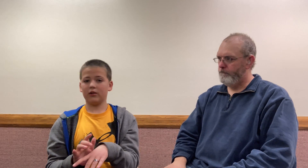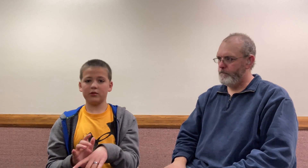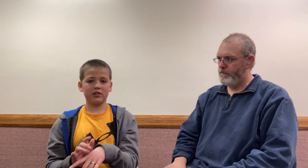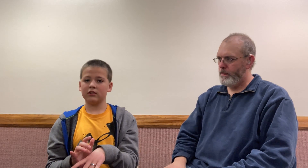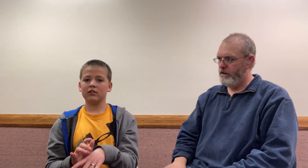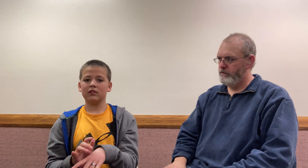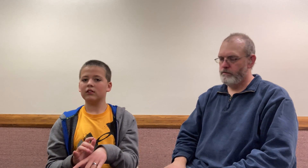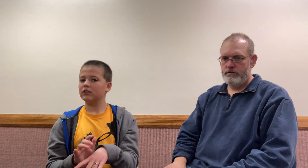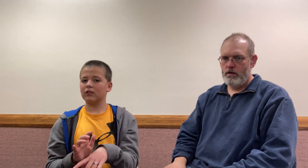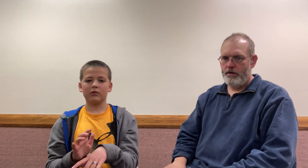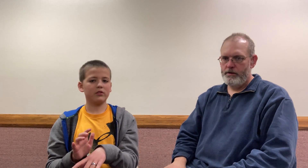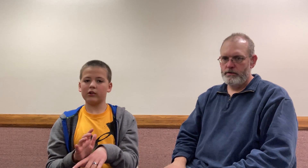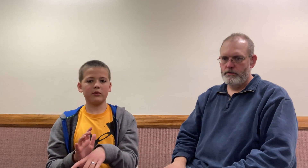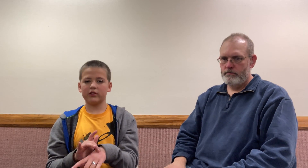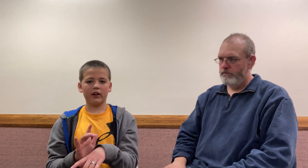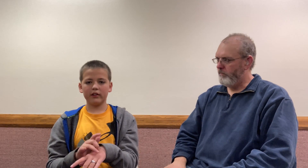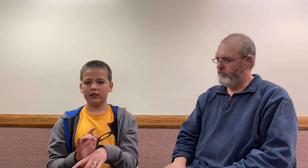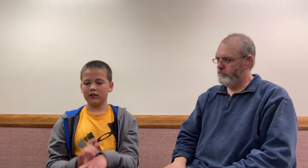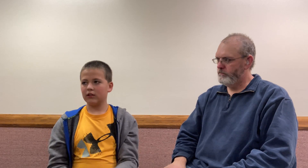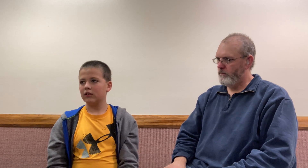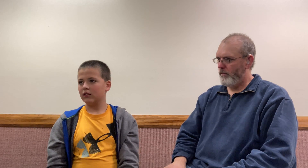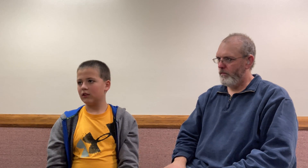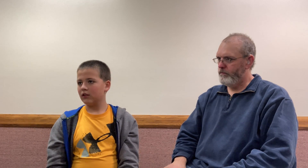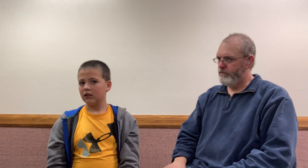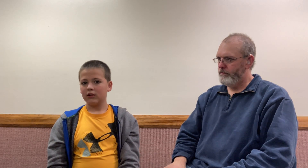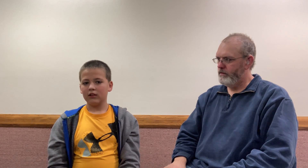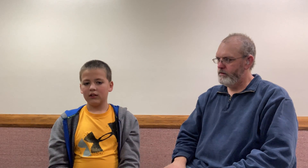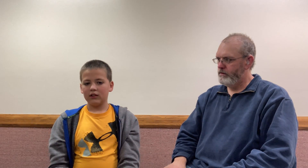don't. So don't touch. Okay, and how about talk?